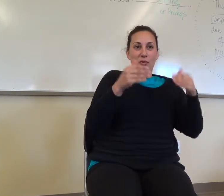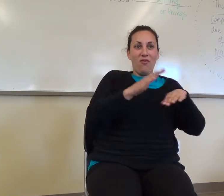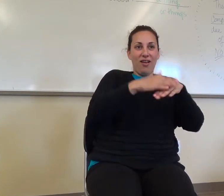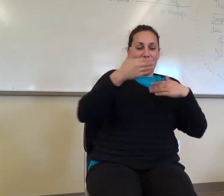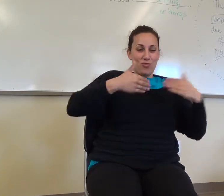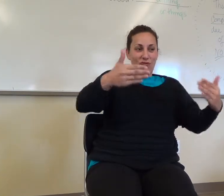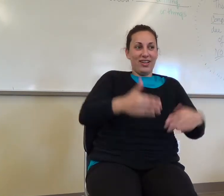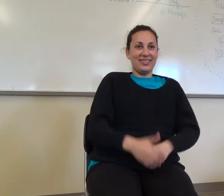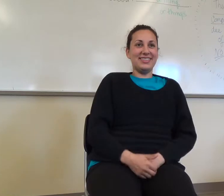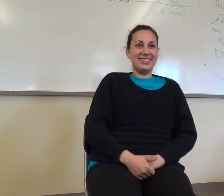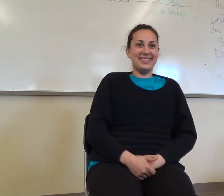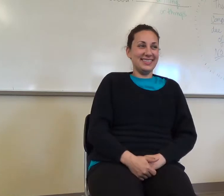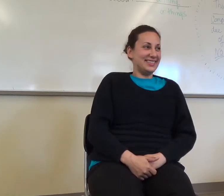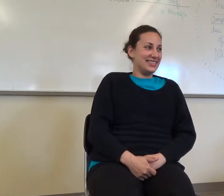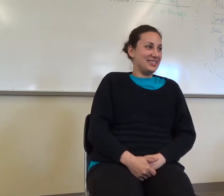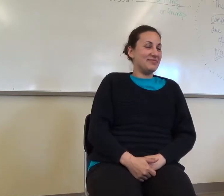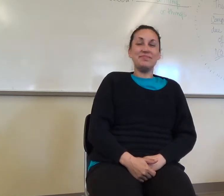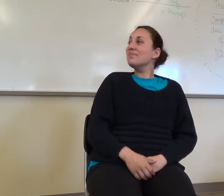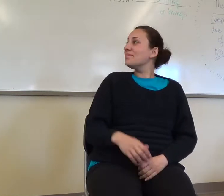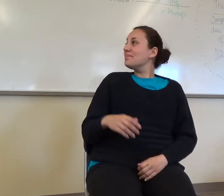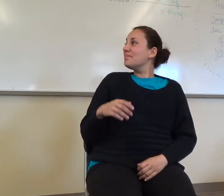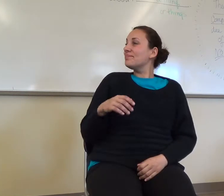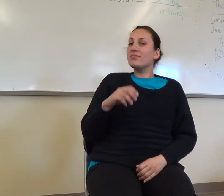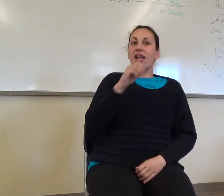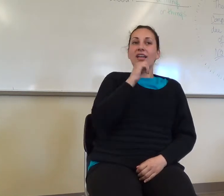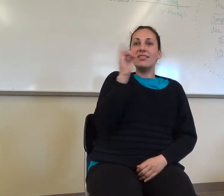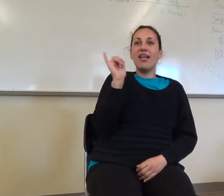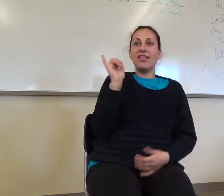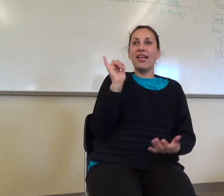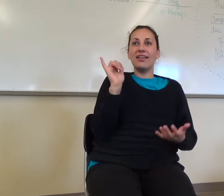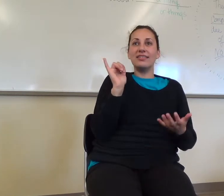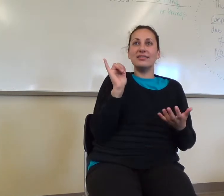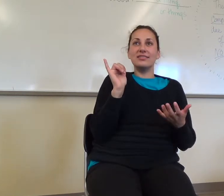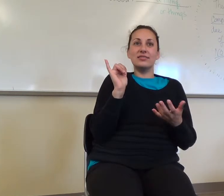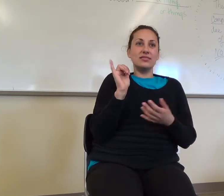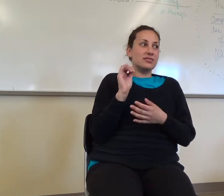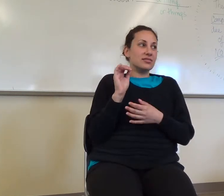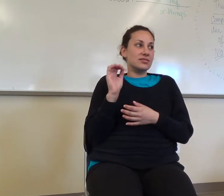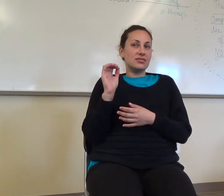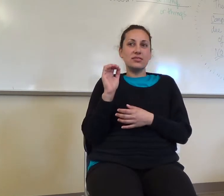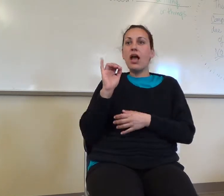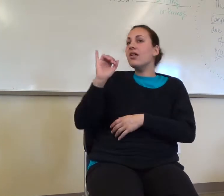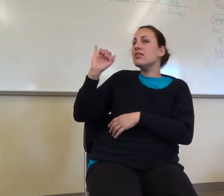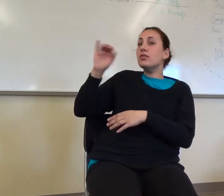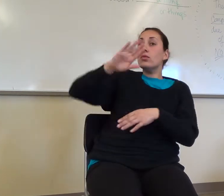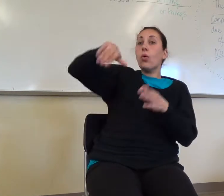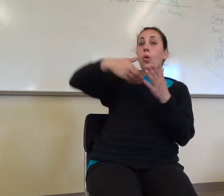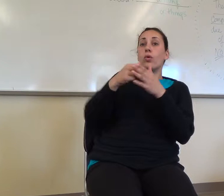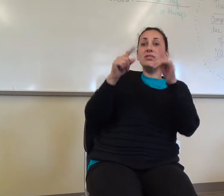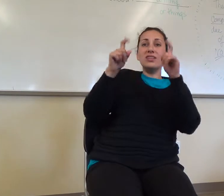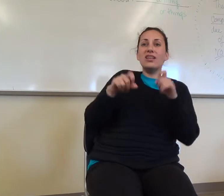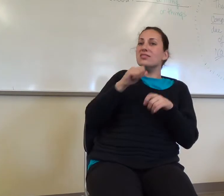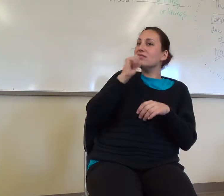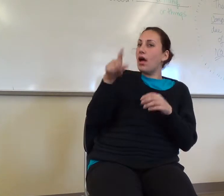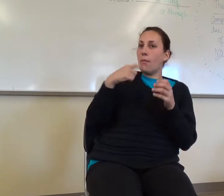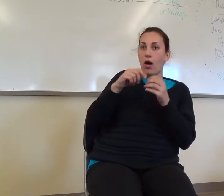It's not like. This is going to be, you know, the whole midterm. What you'll have on your midterm